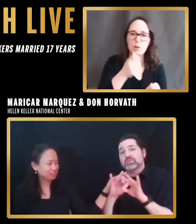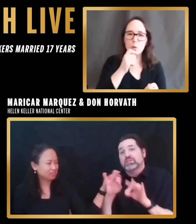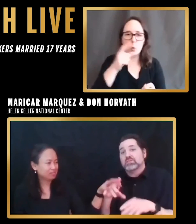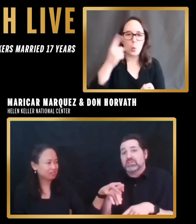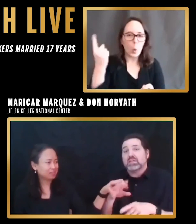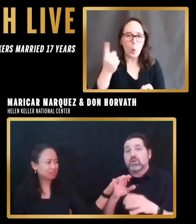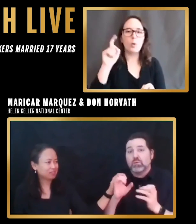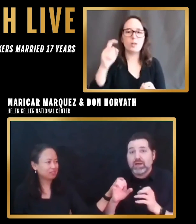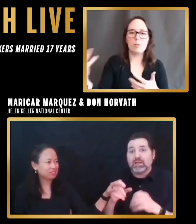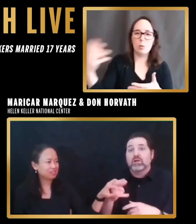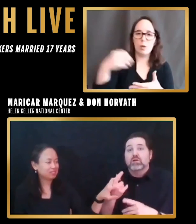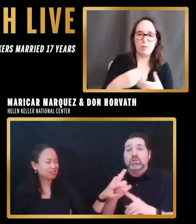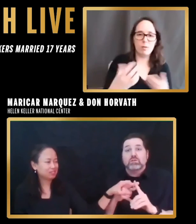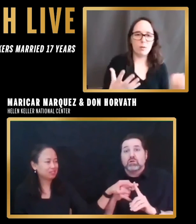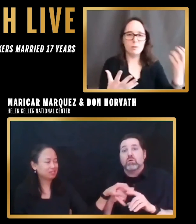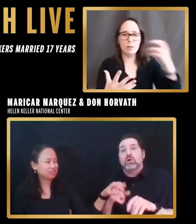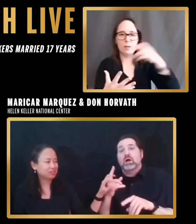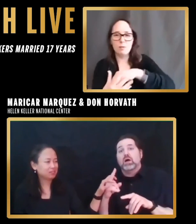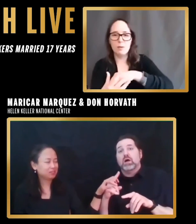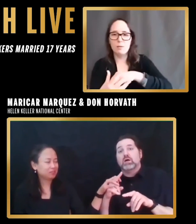important piece to take away.